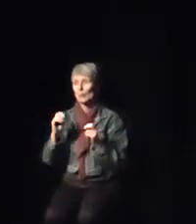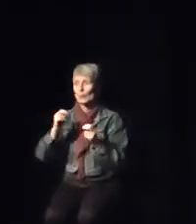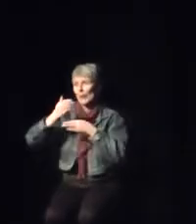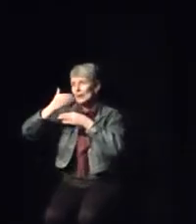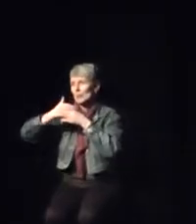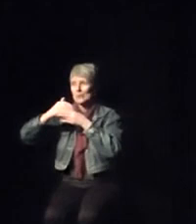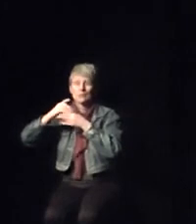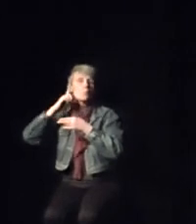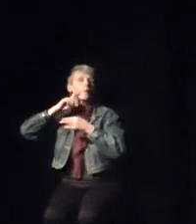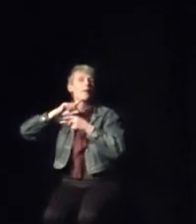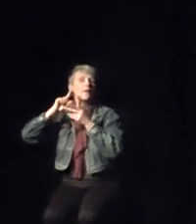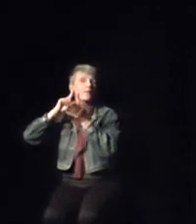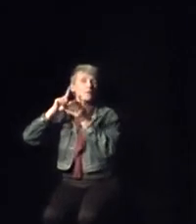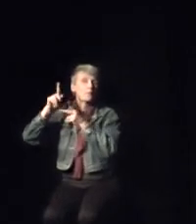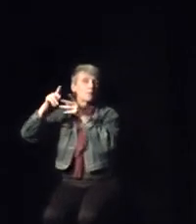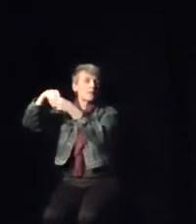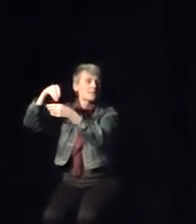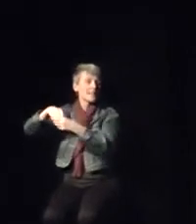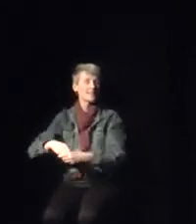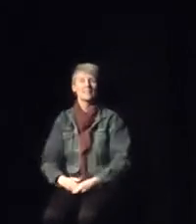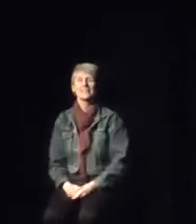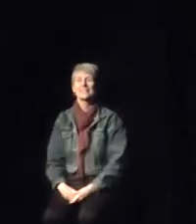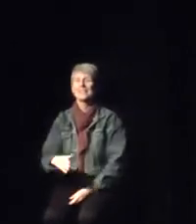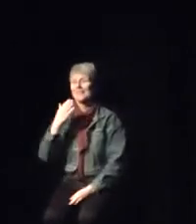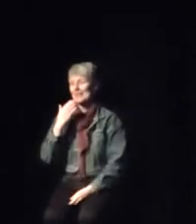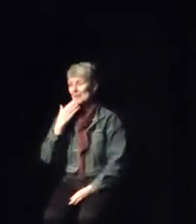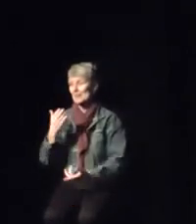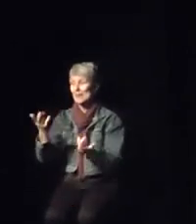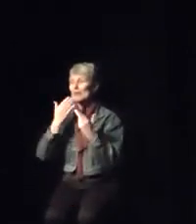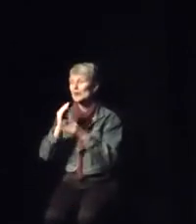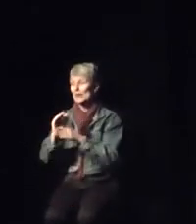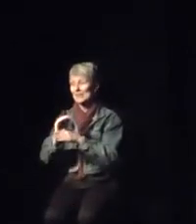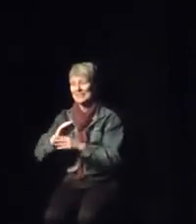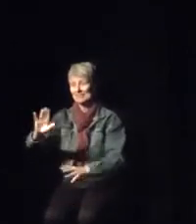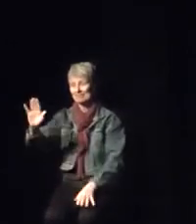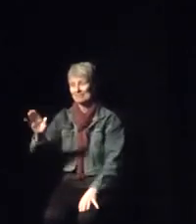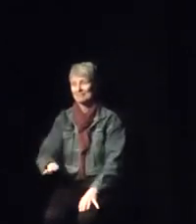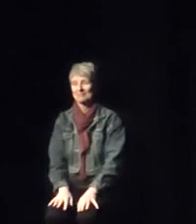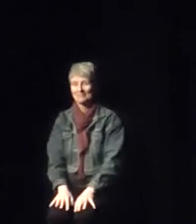Yeah. All good. Thank you again, everybody. Have a nice evening.